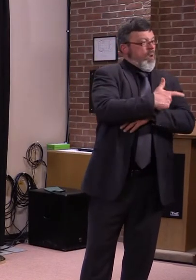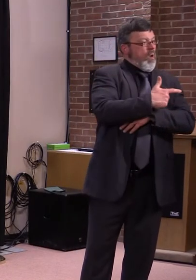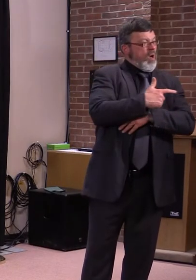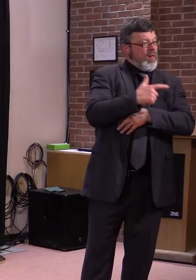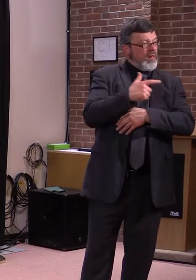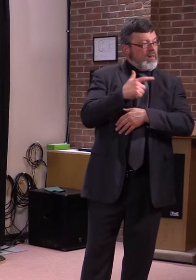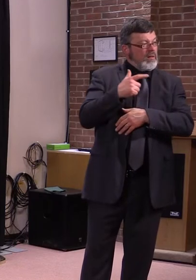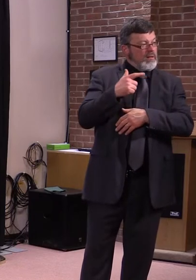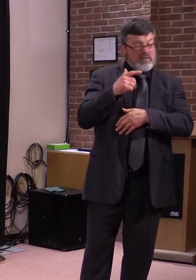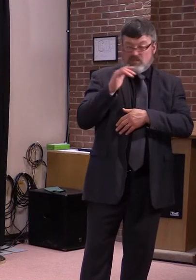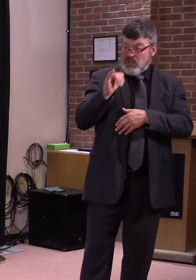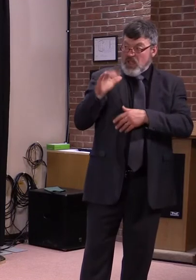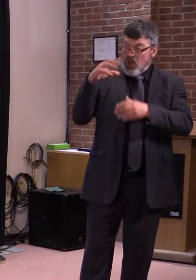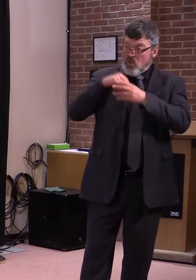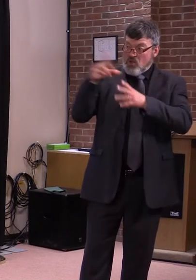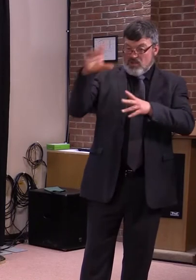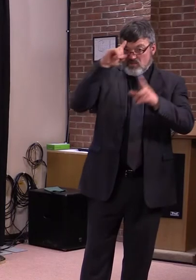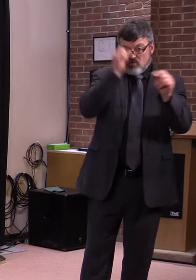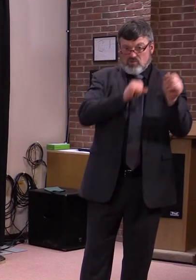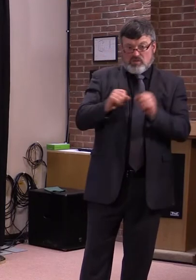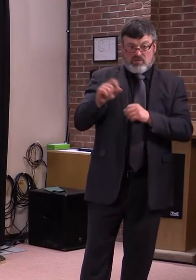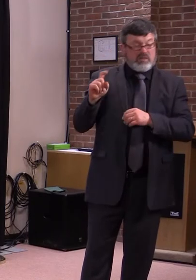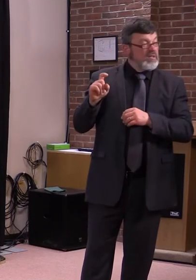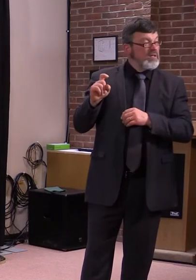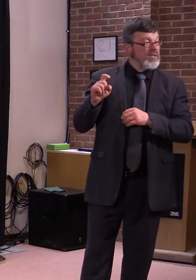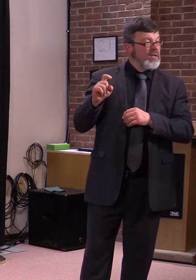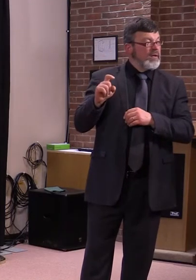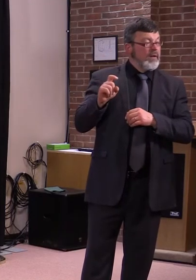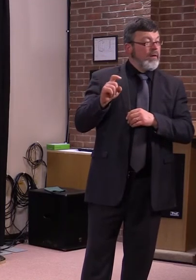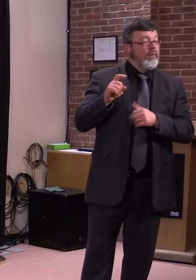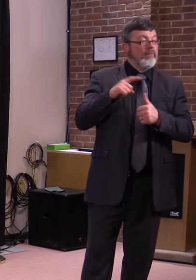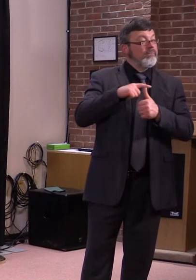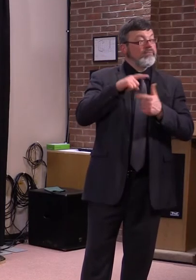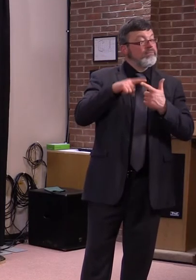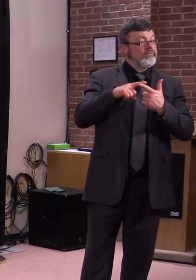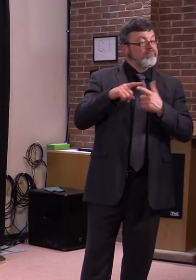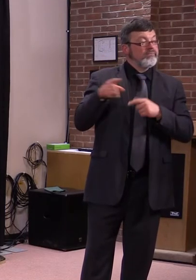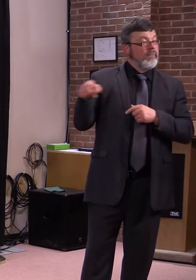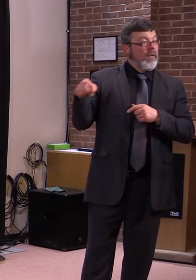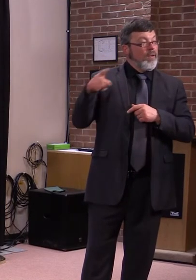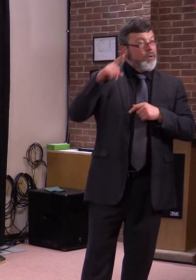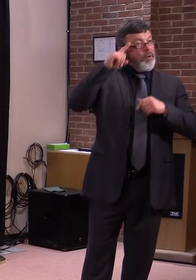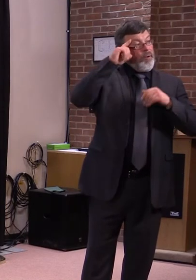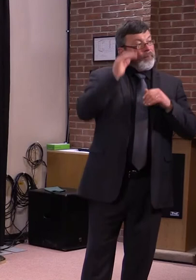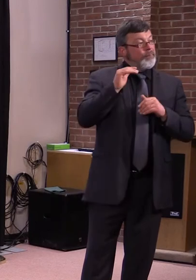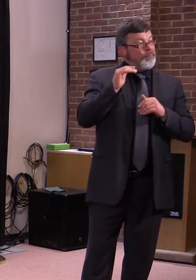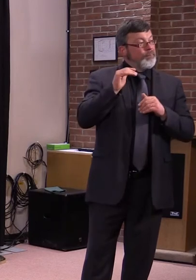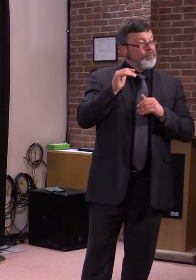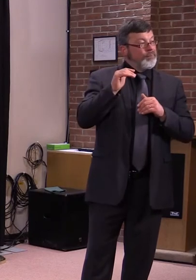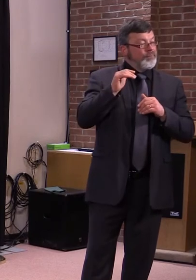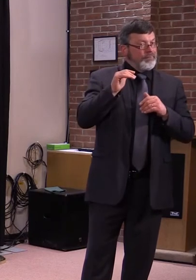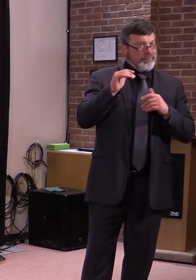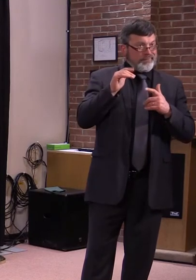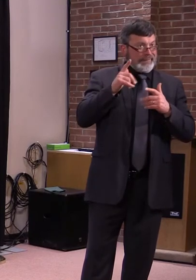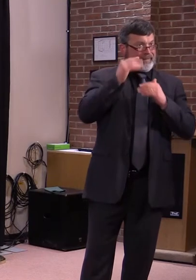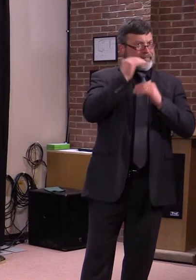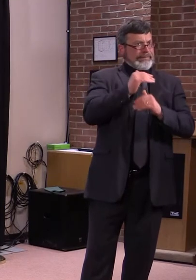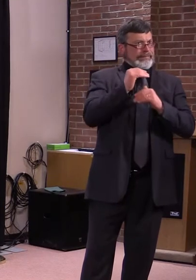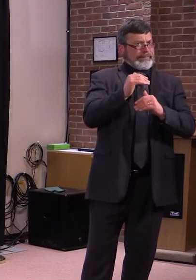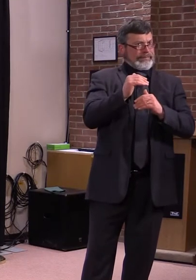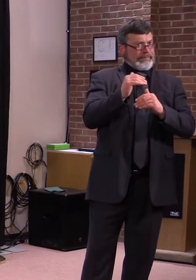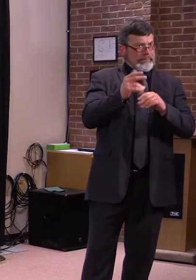or is there a hope for kind of more, I don't know, less restrictive approach to combating the